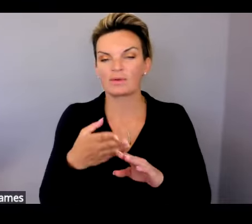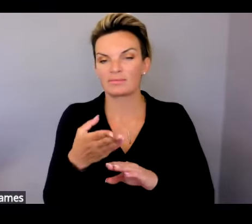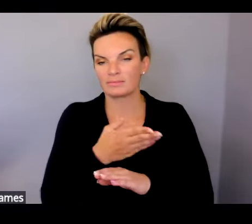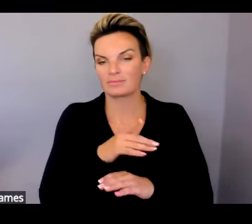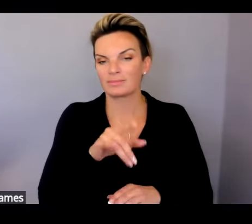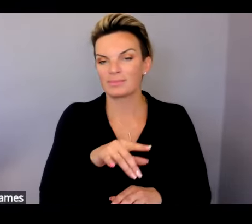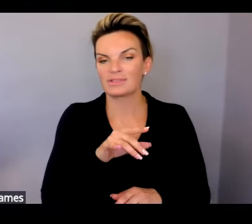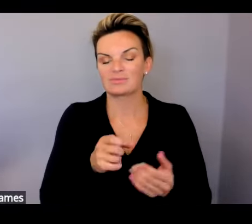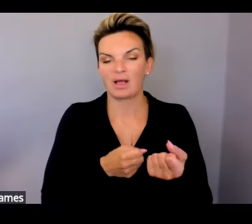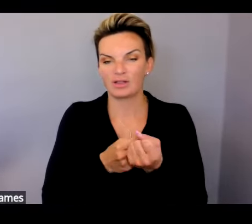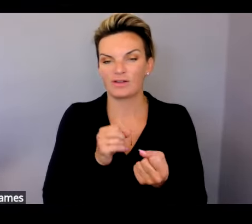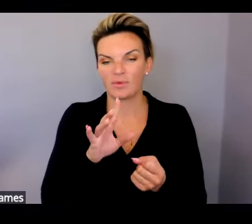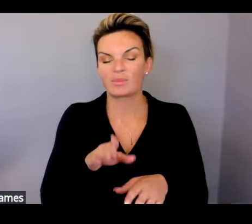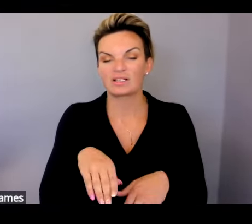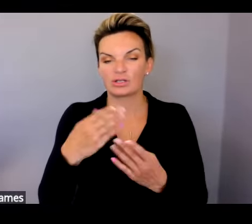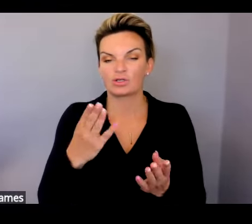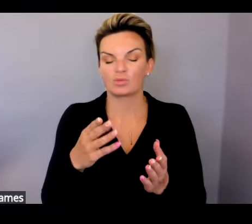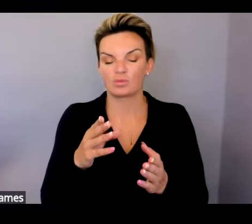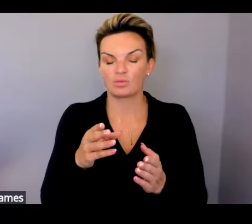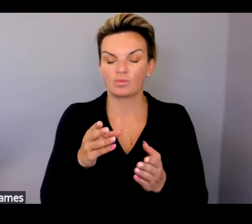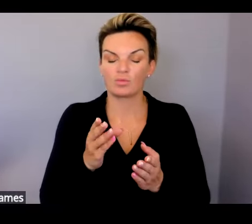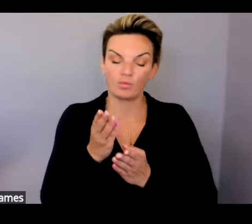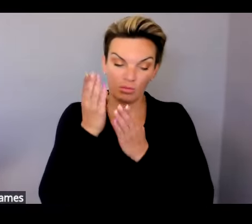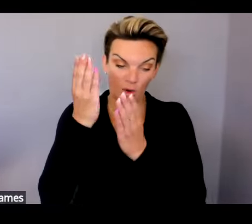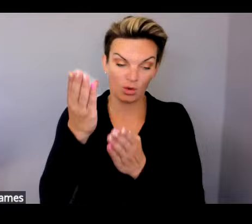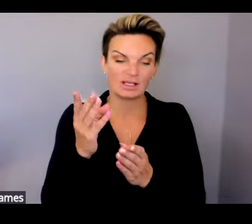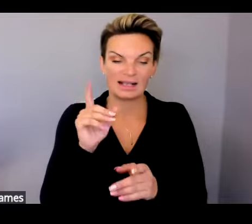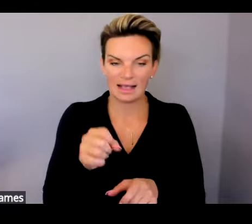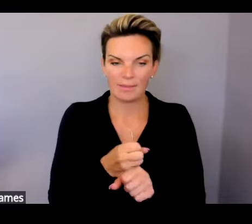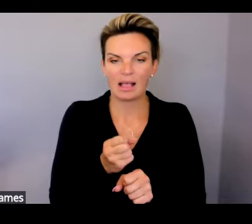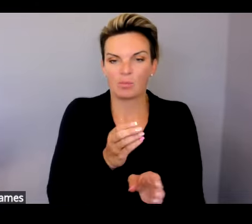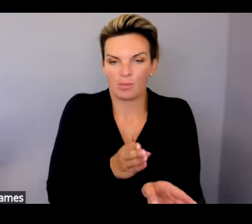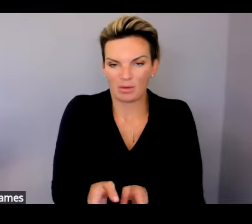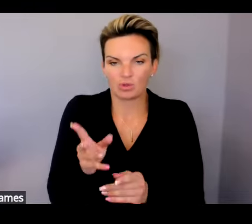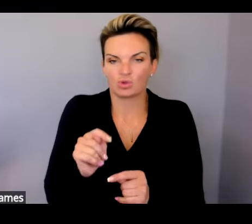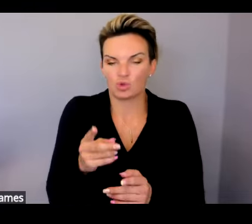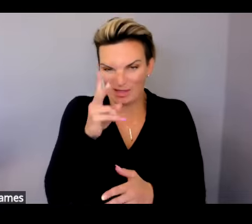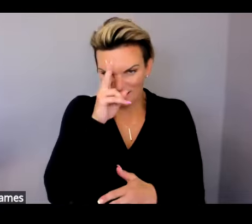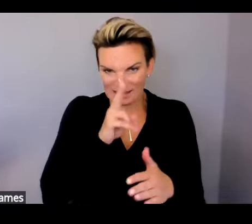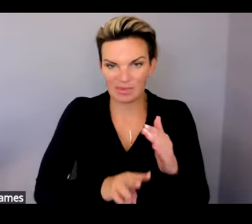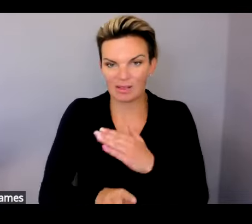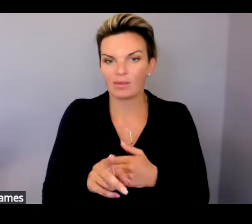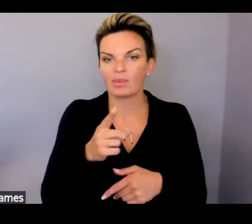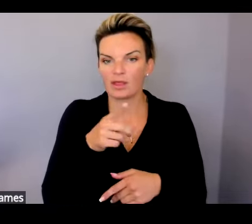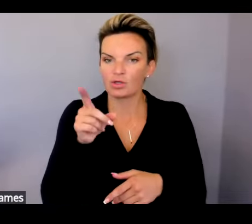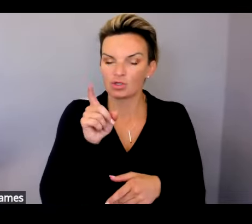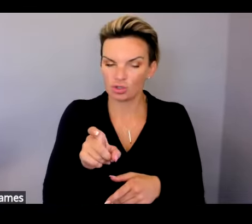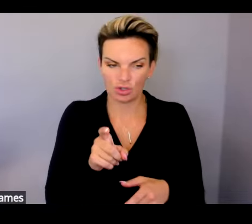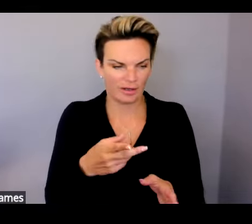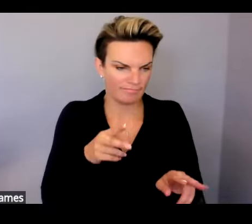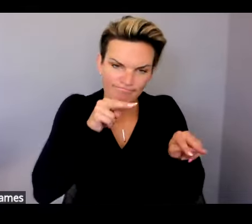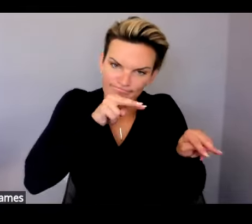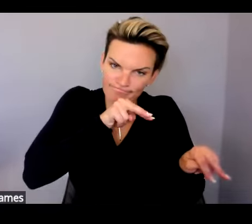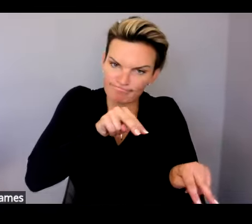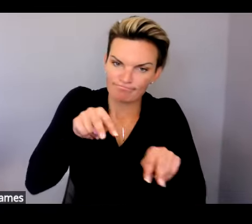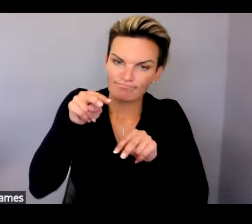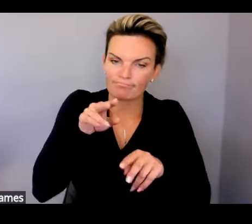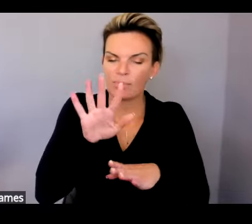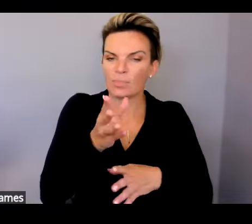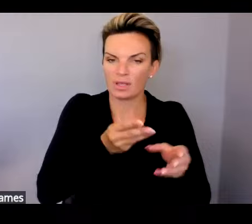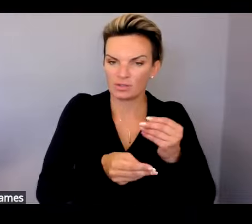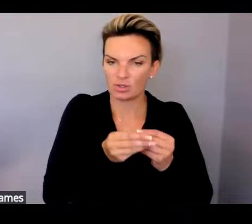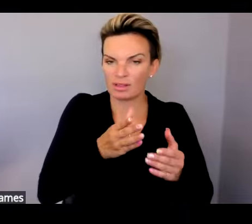of petition proposals can make preparations to anticipate it. Not only should they clamp down on their circulators, but they can have the exemplars ready